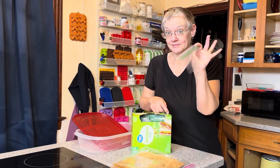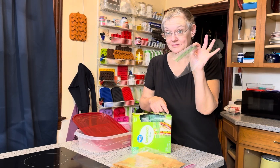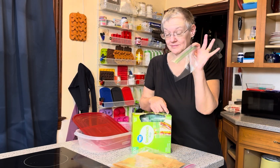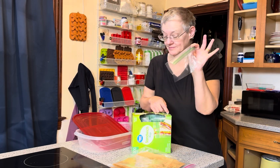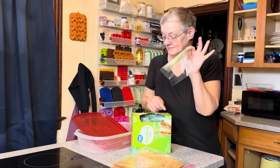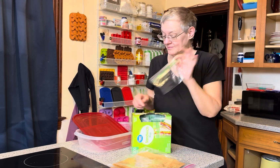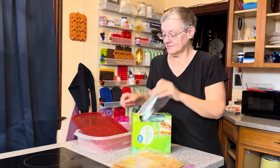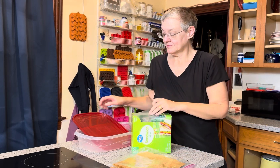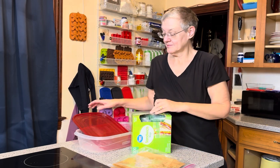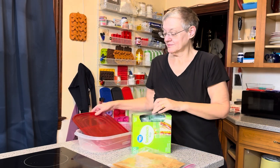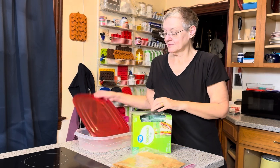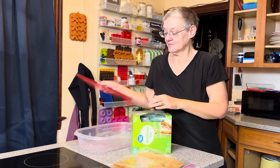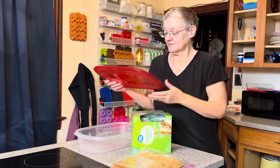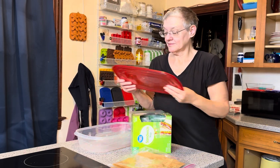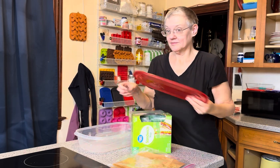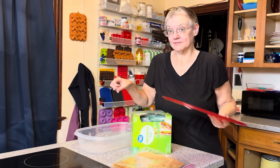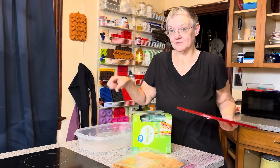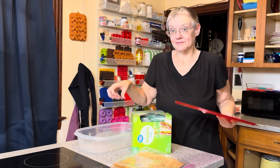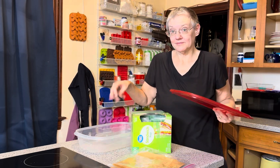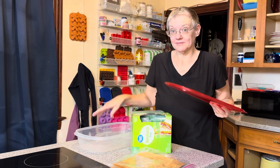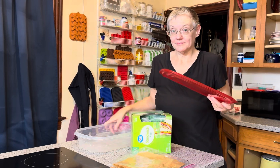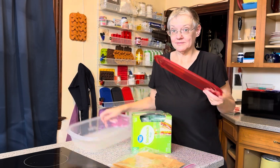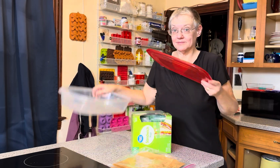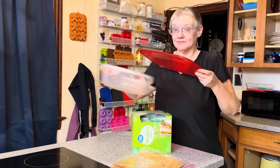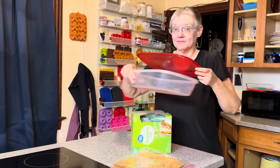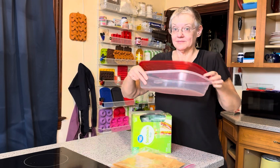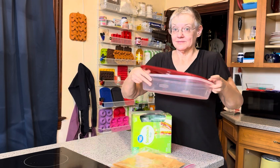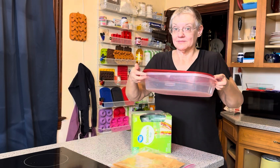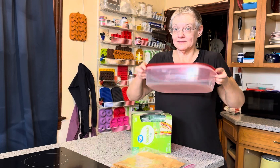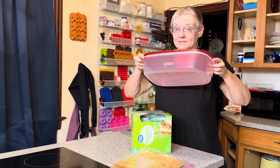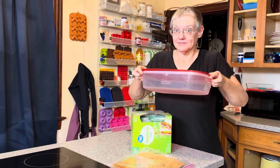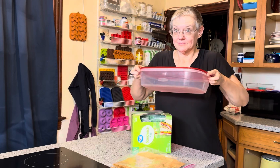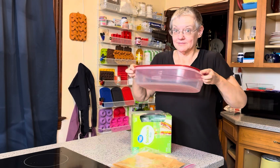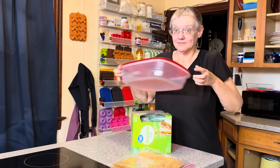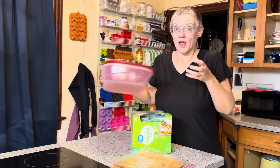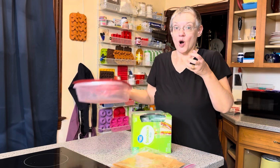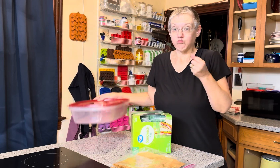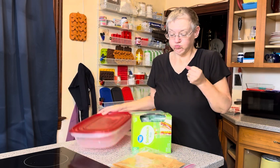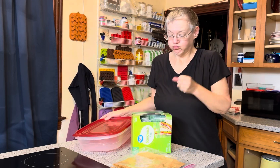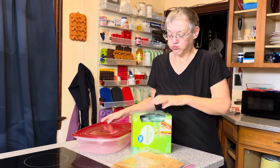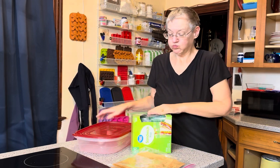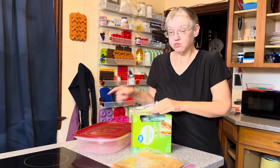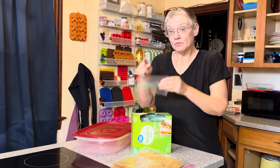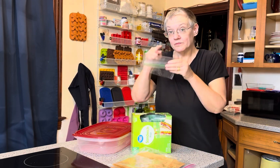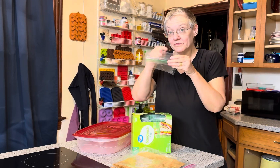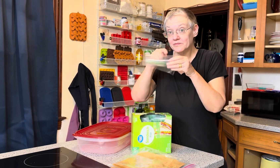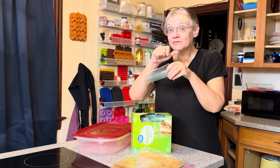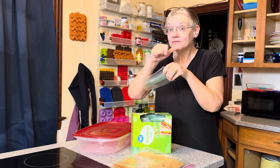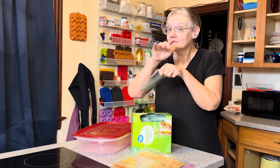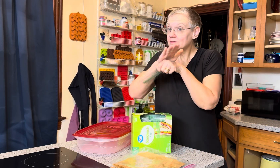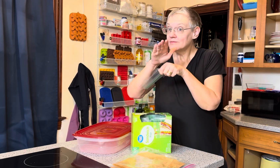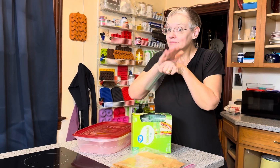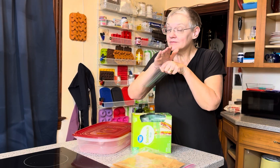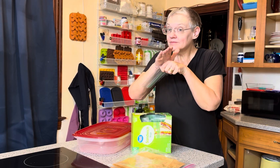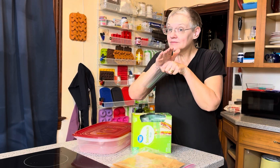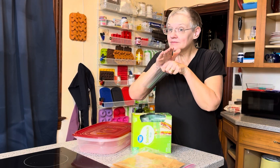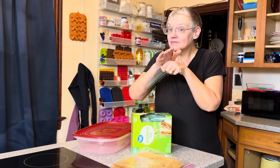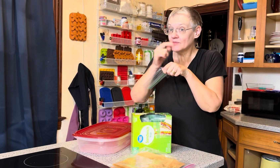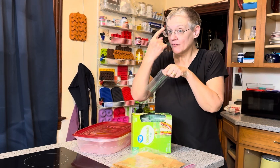these chips at once. But the baggies are going to have to go into an airtight container. This is not going to be enough to